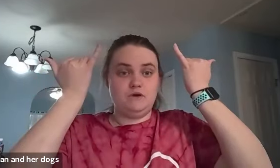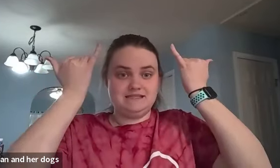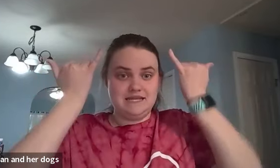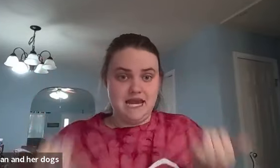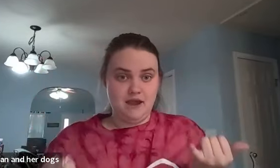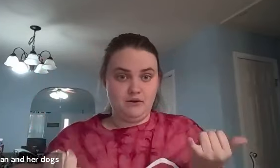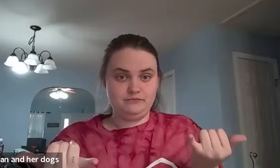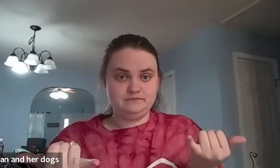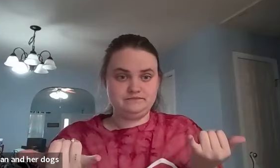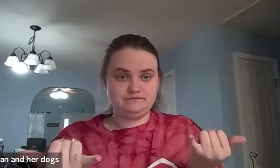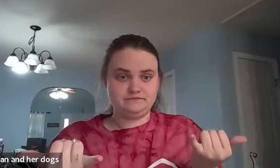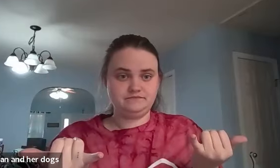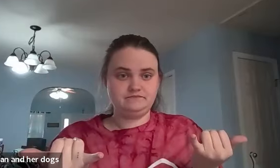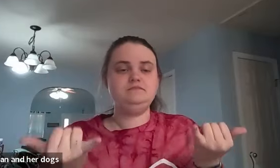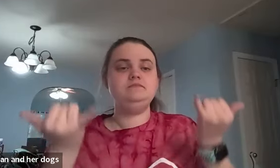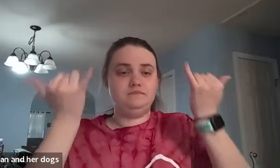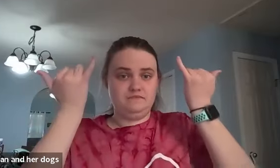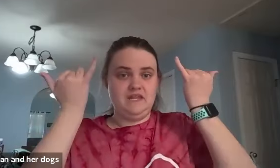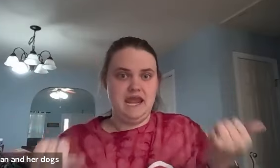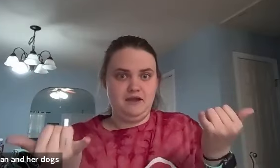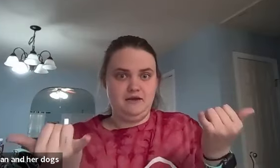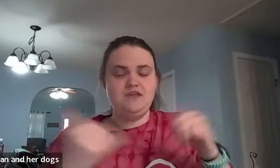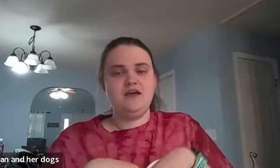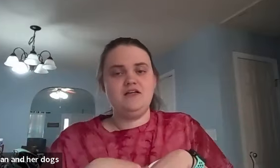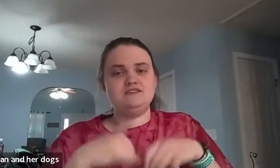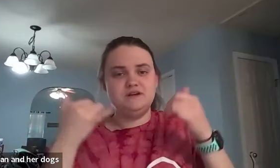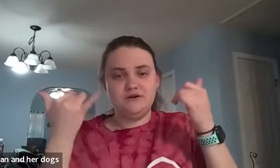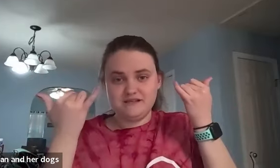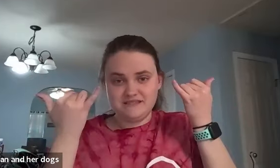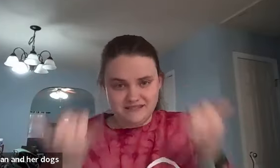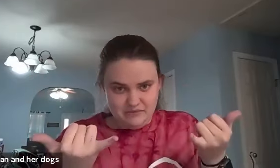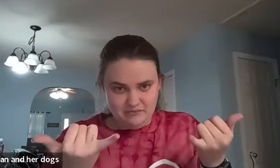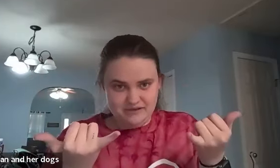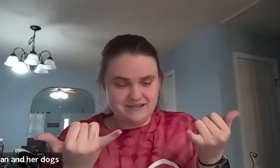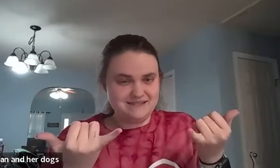once. Now. Mm-hmm. Now. This one I always think about because